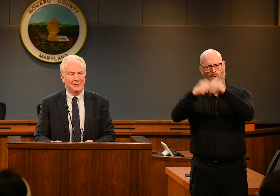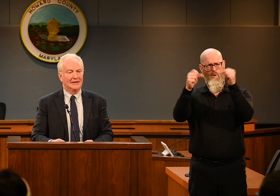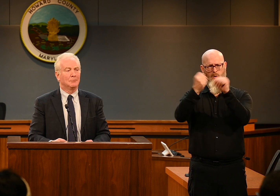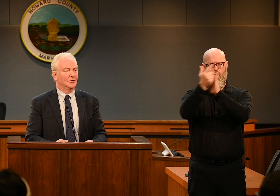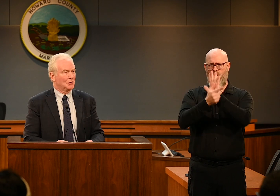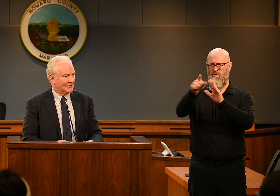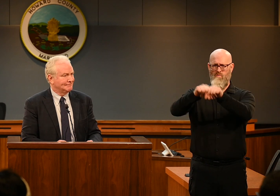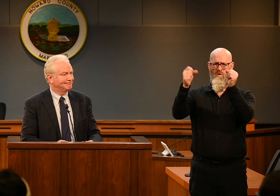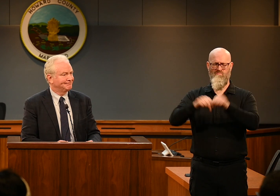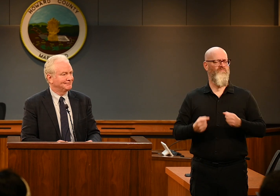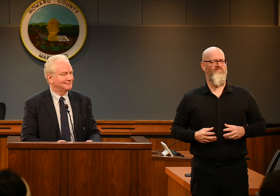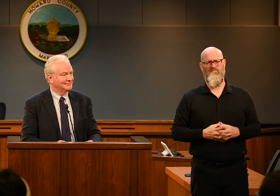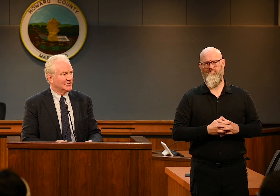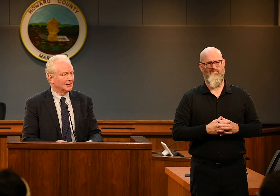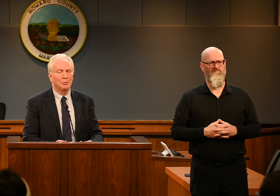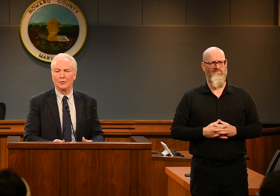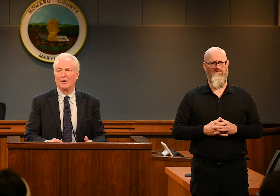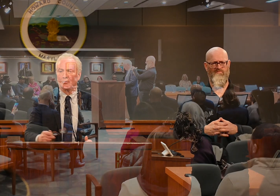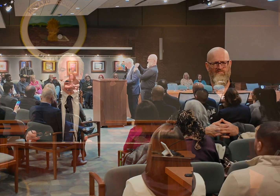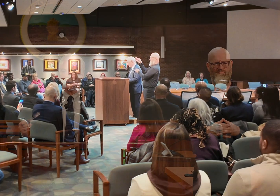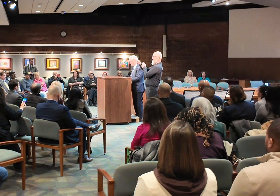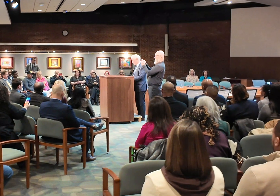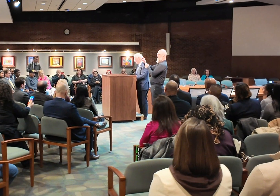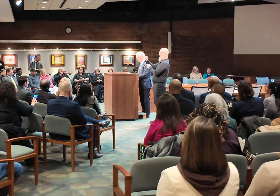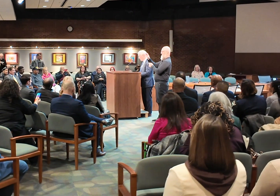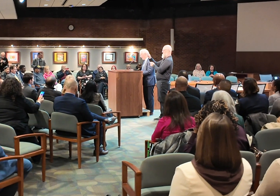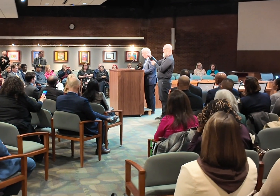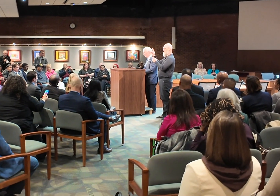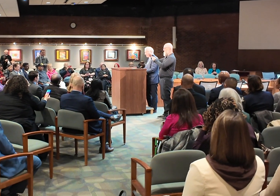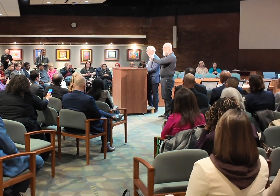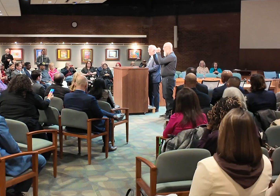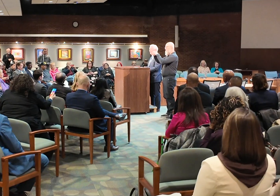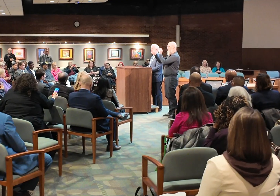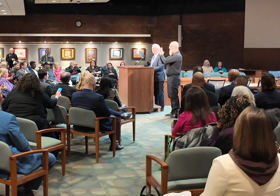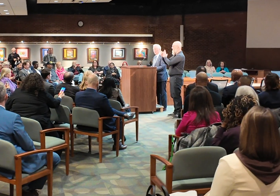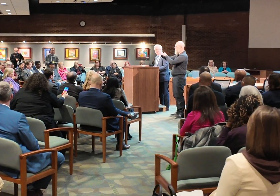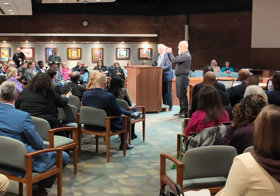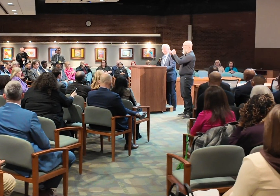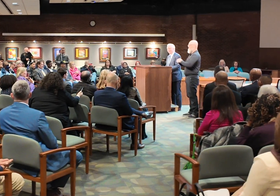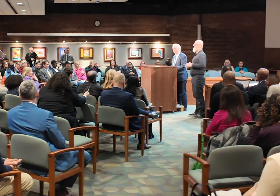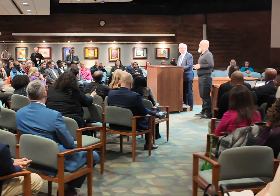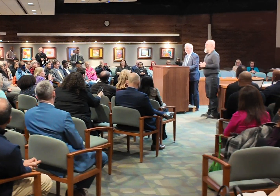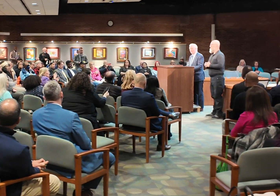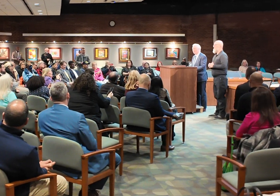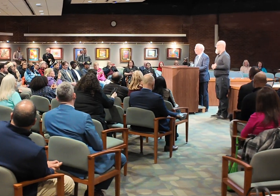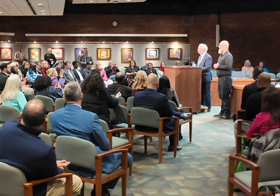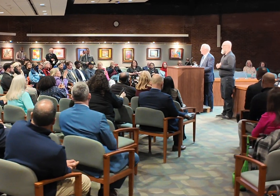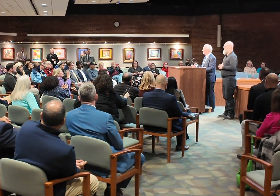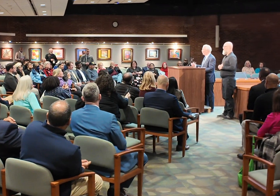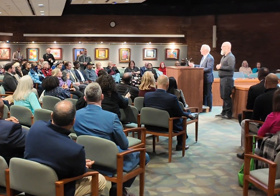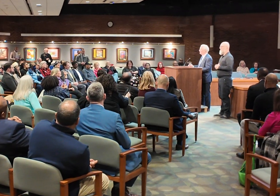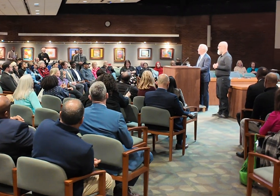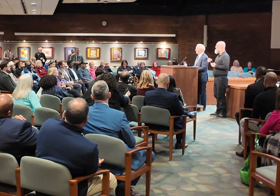what's happening in Baltimore City. It's called the Baltimore Holding Facility. All 3 of us here from the federal